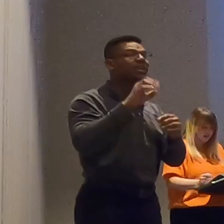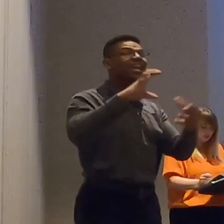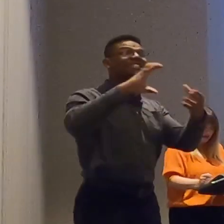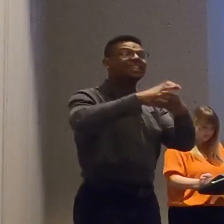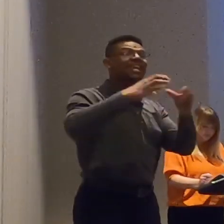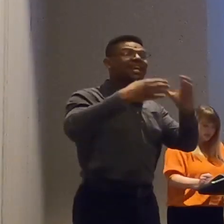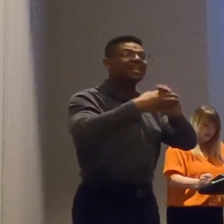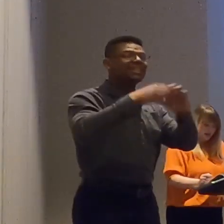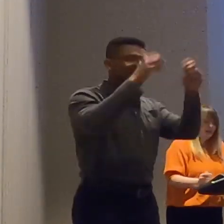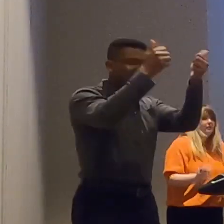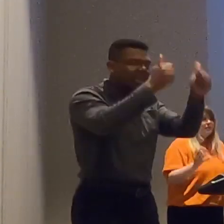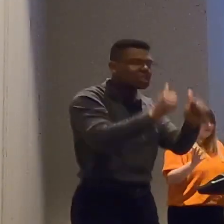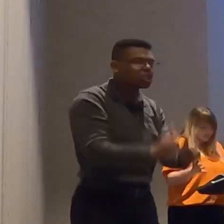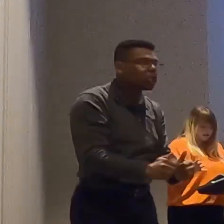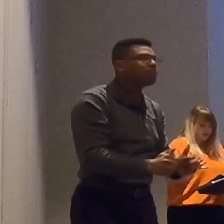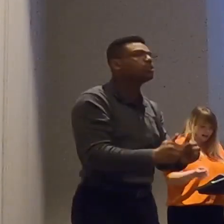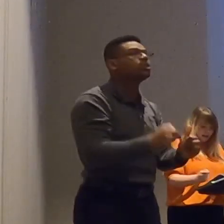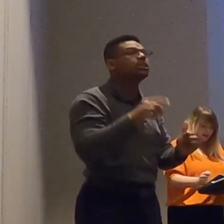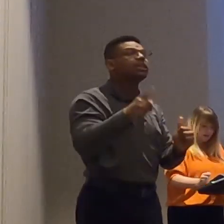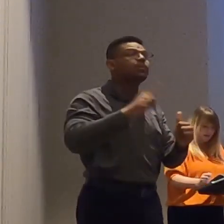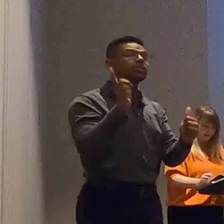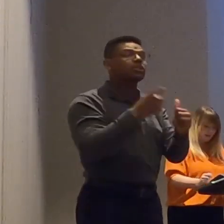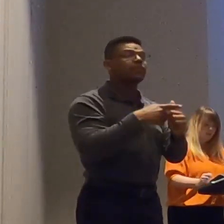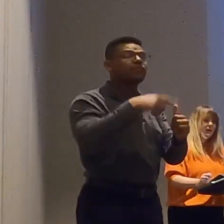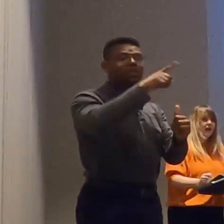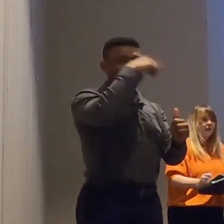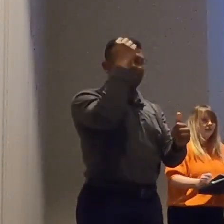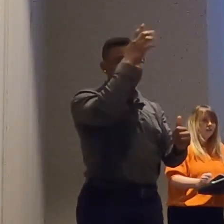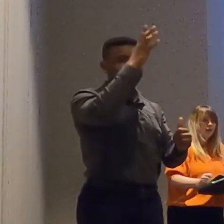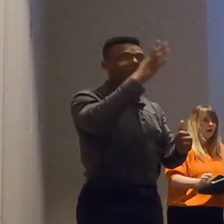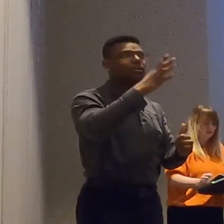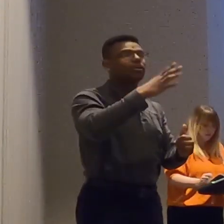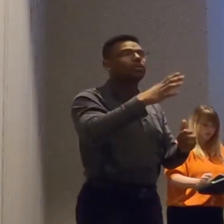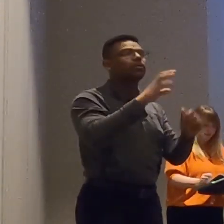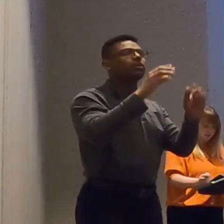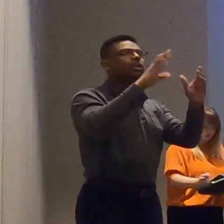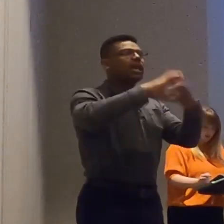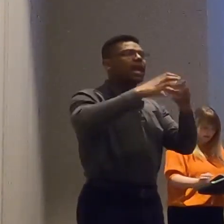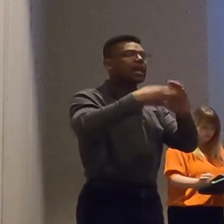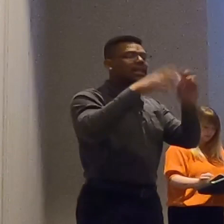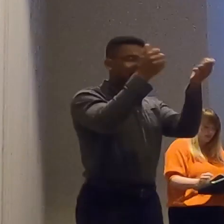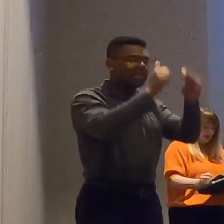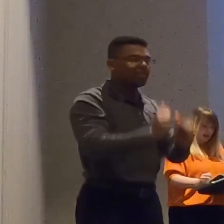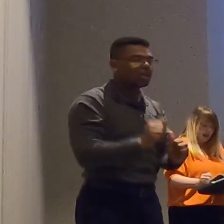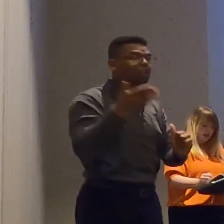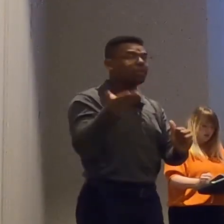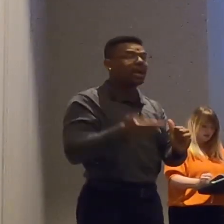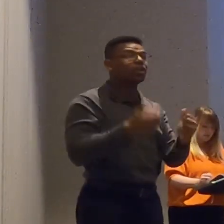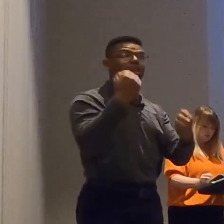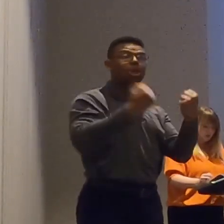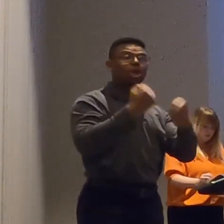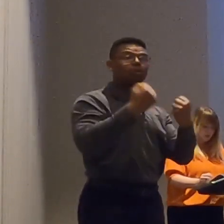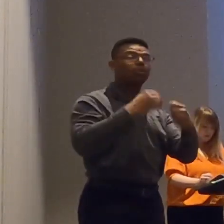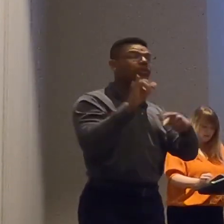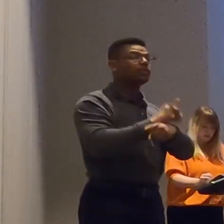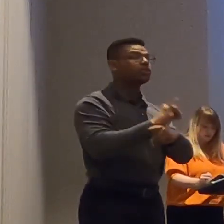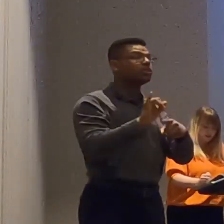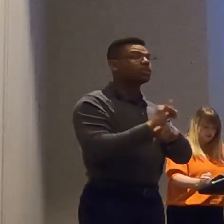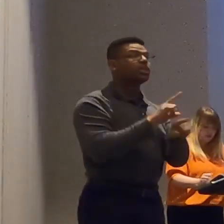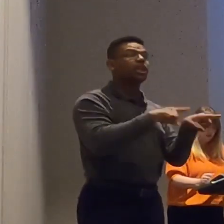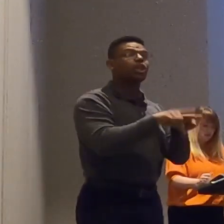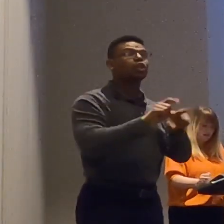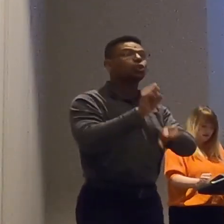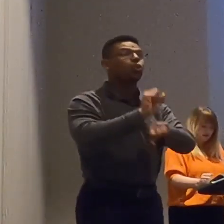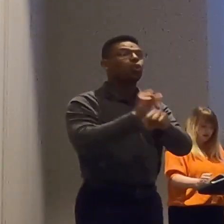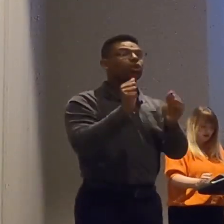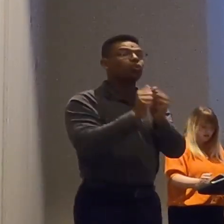did design as well. He was the first Black clay modeler to be hired into the automotive industry. And he worked on both the Ford Mustang